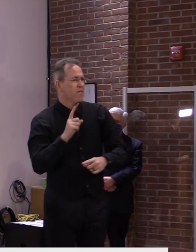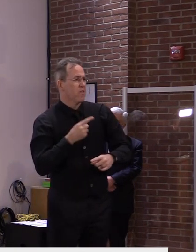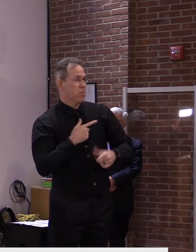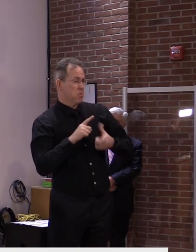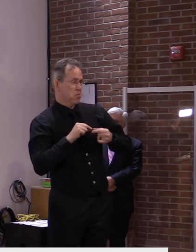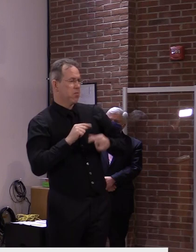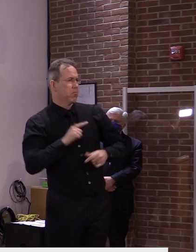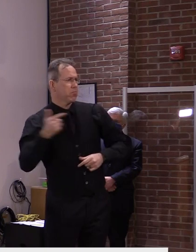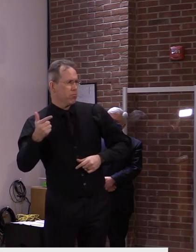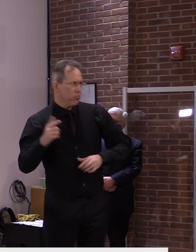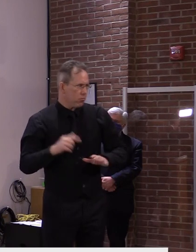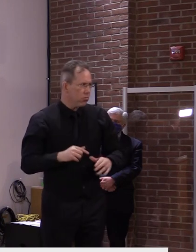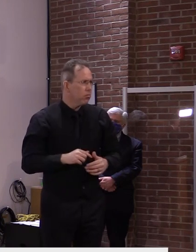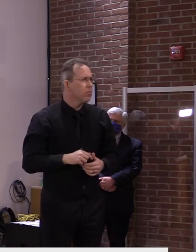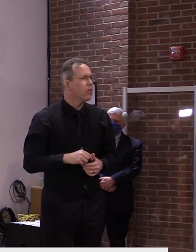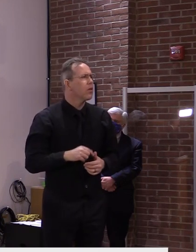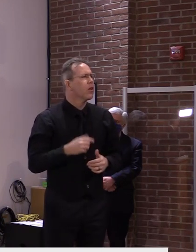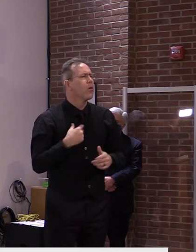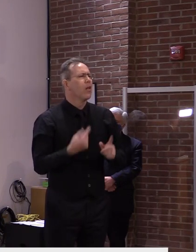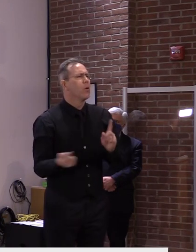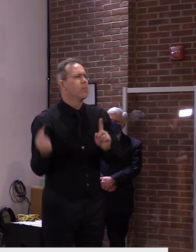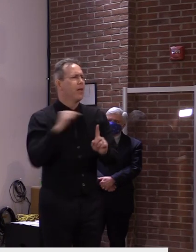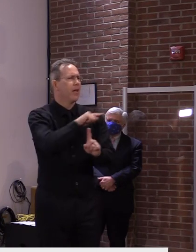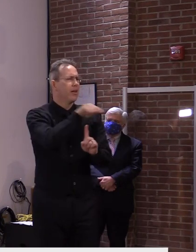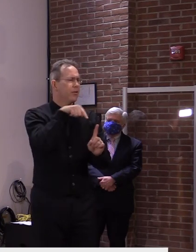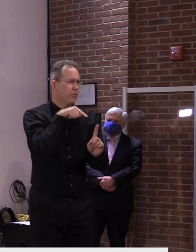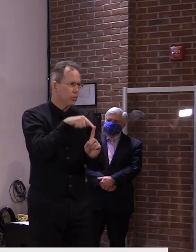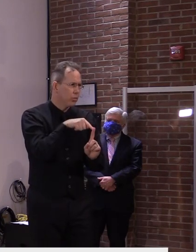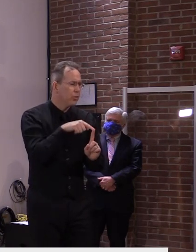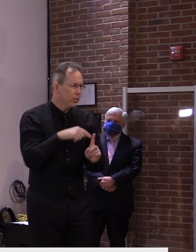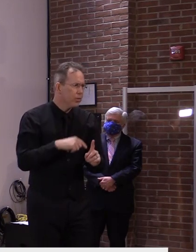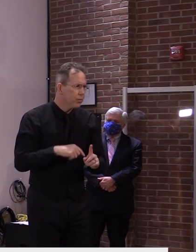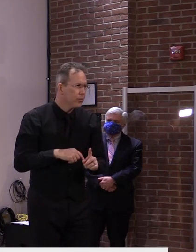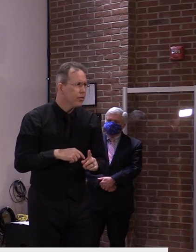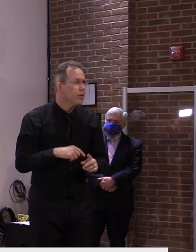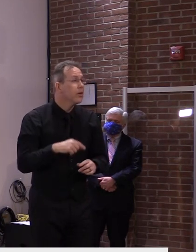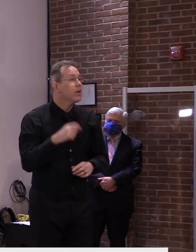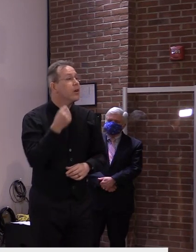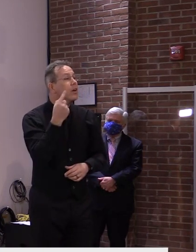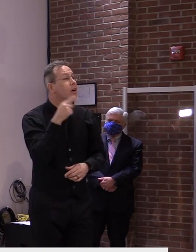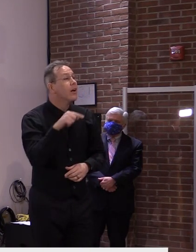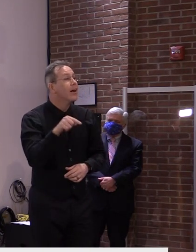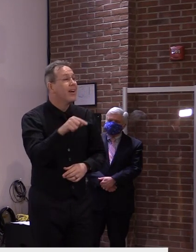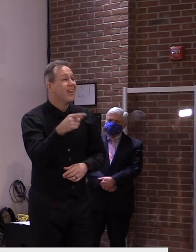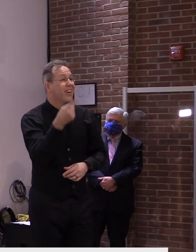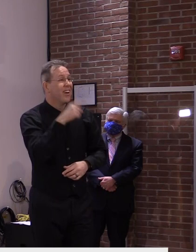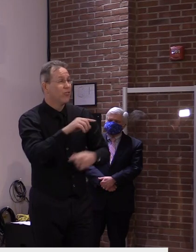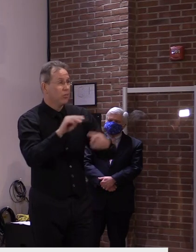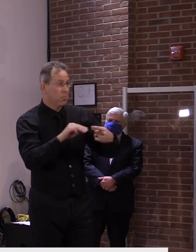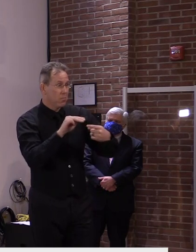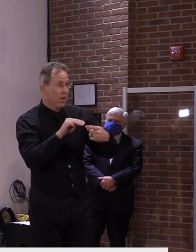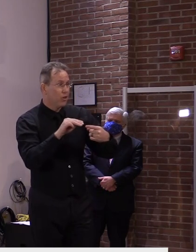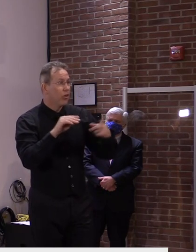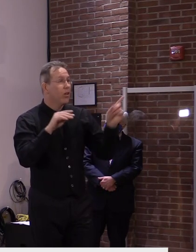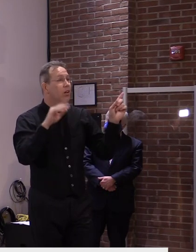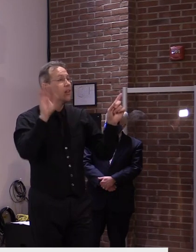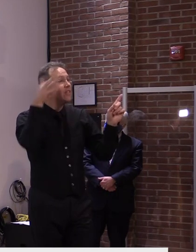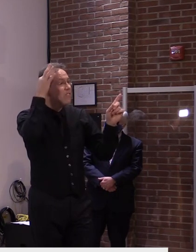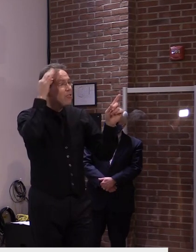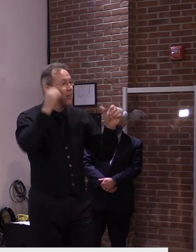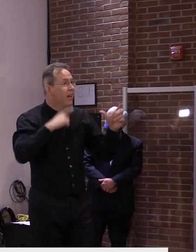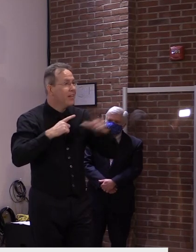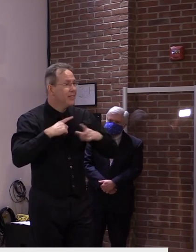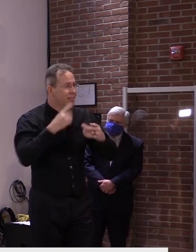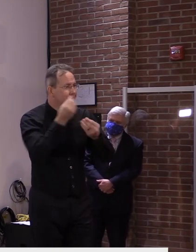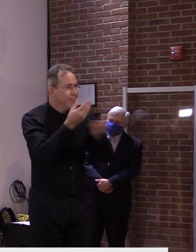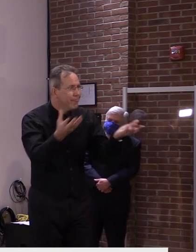request for the information on Monday. And just to remind everyone, it is a federal holiday on Monday. There'll be many state employees who are not working,